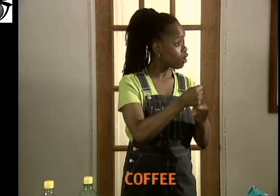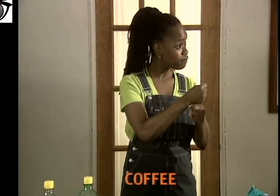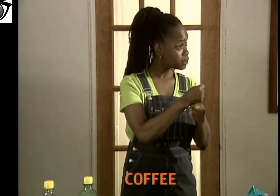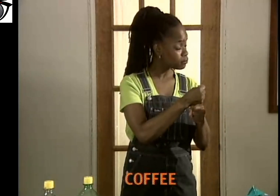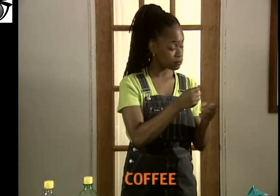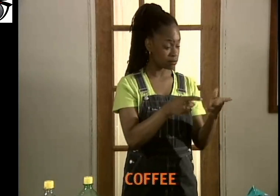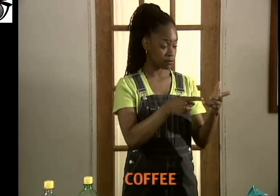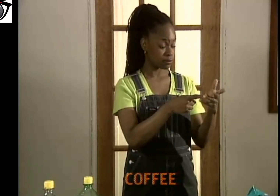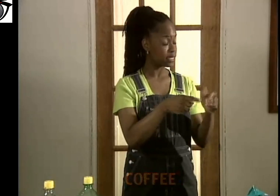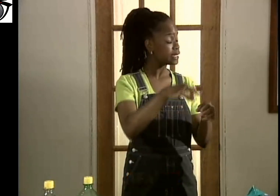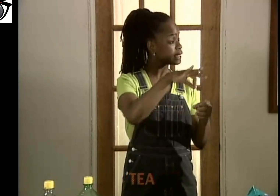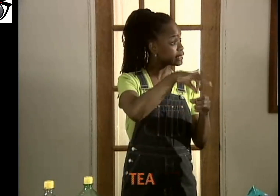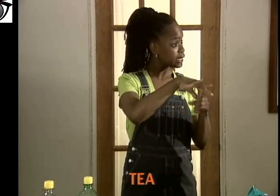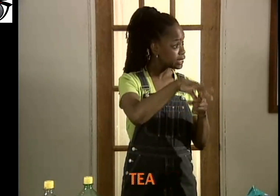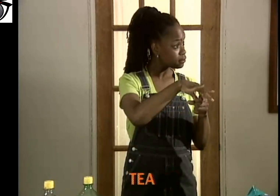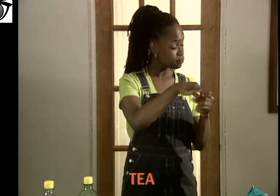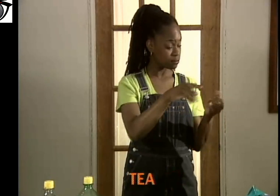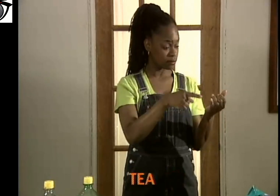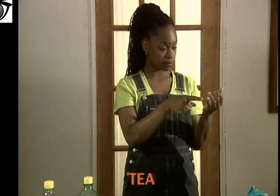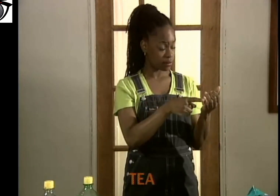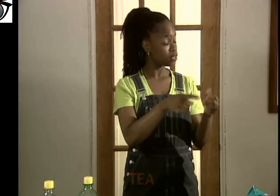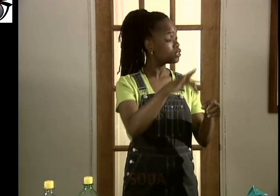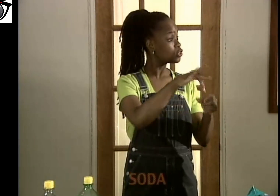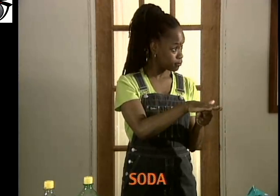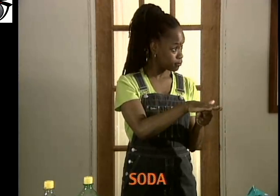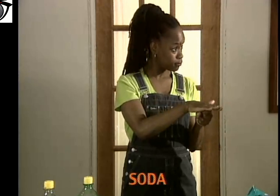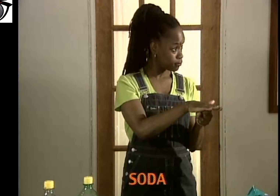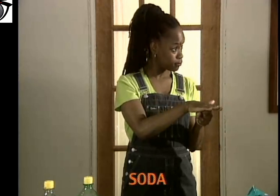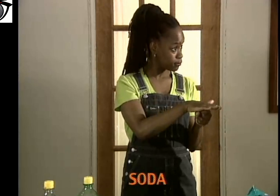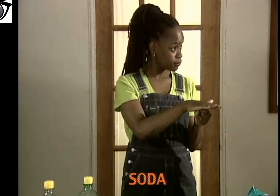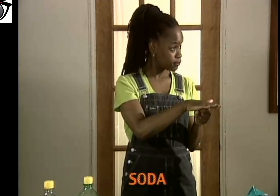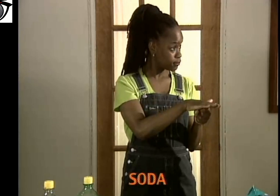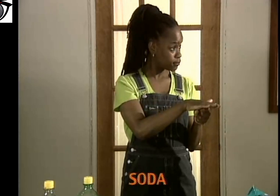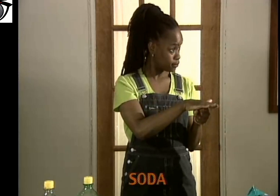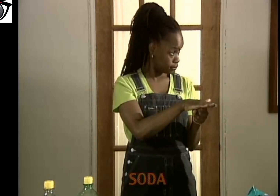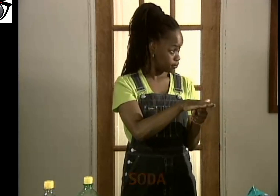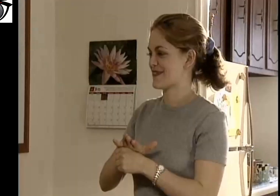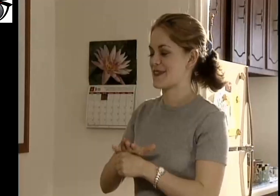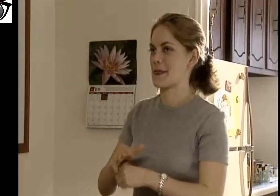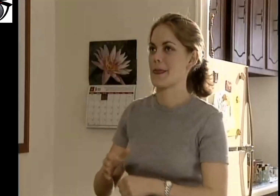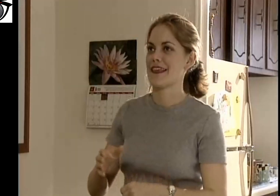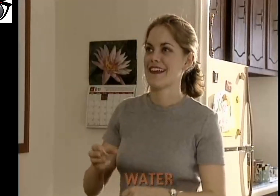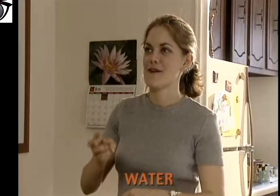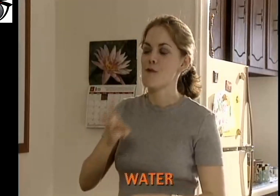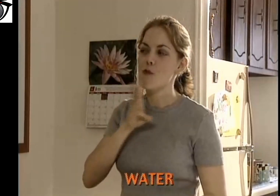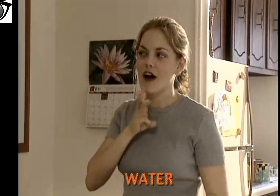coffee, tea, and soda.